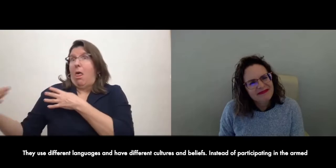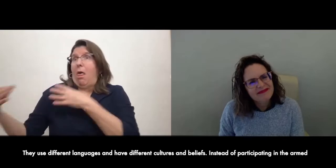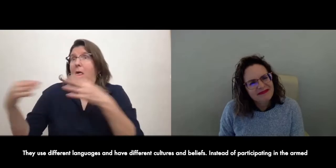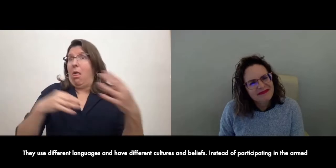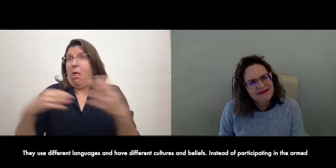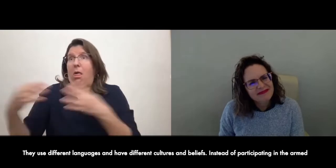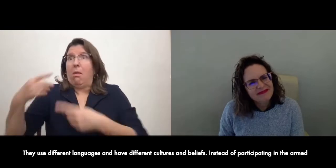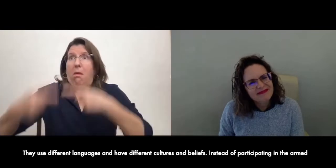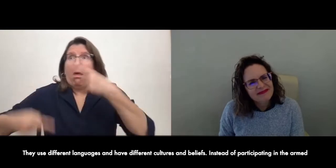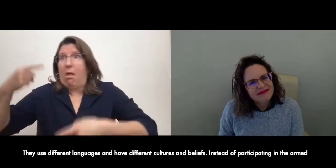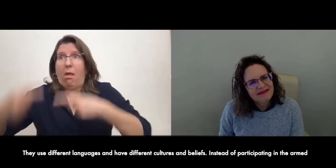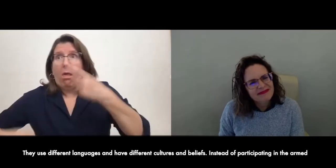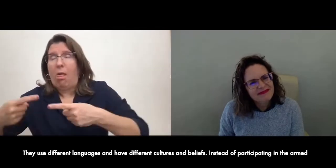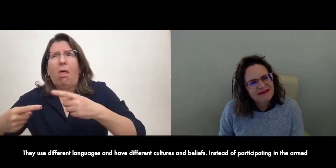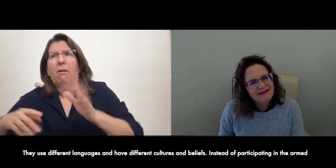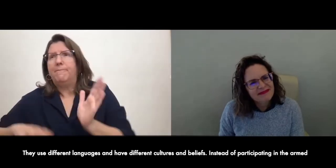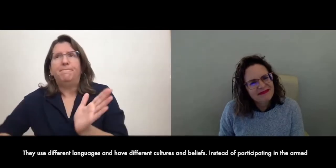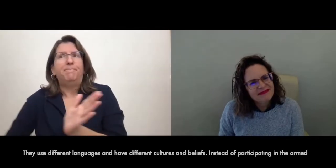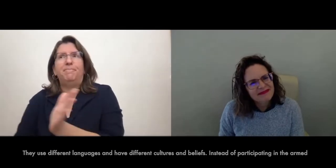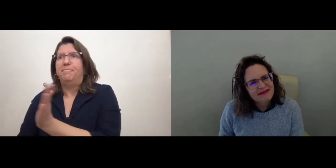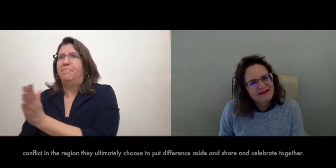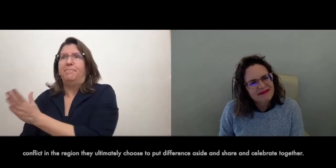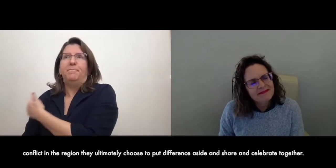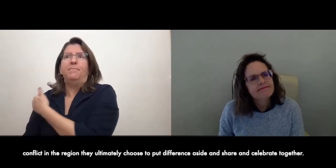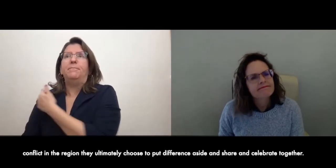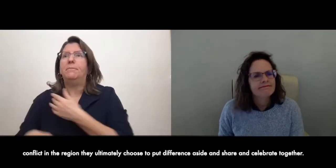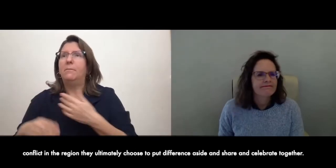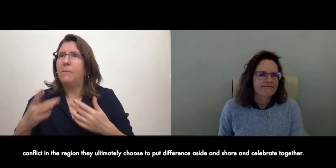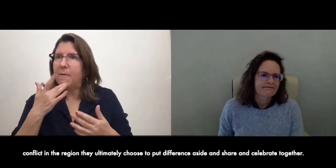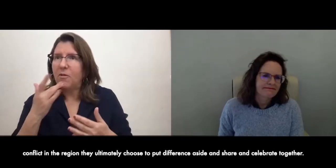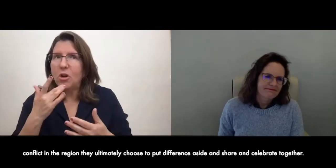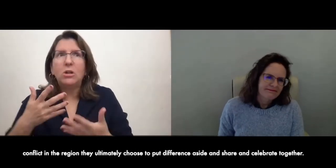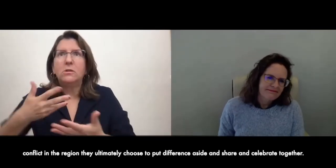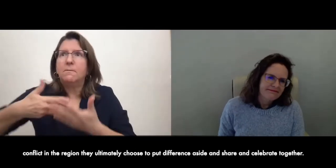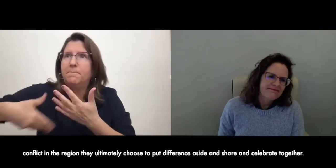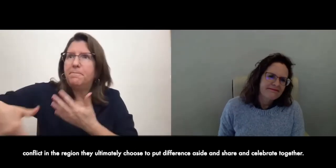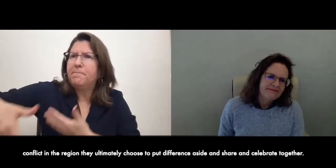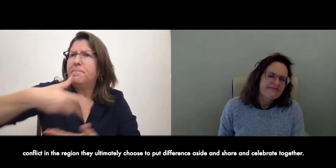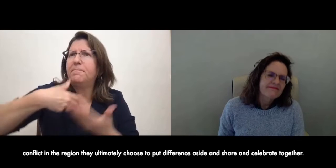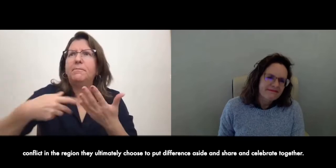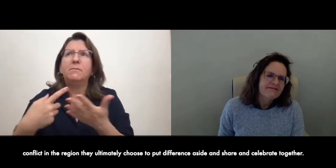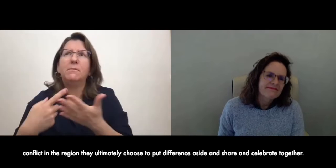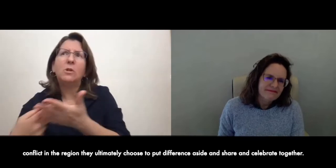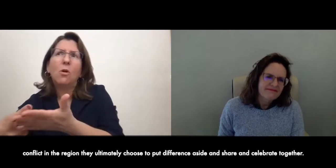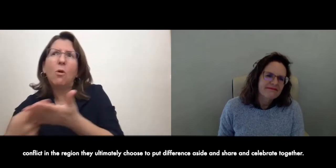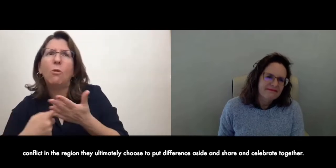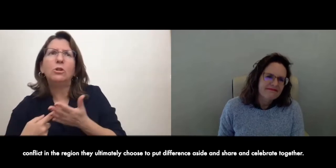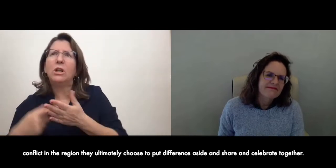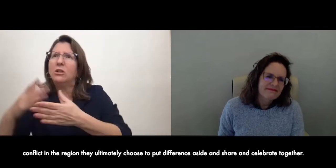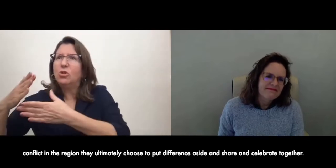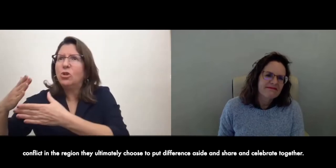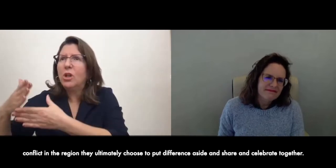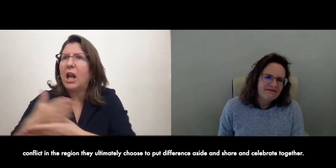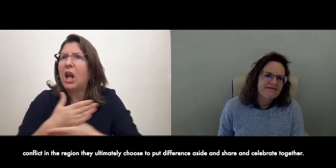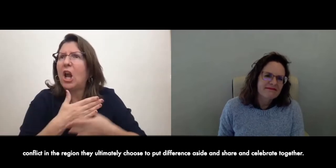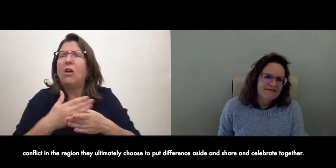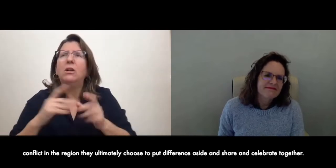conflict in the region, they ultimately choose to put difference aside and share and celebrate together.